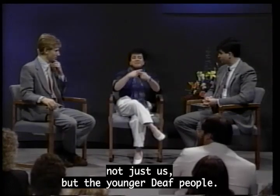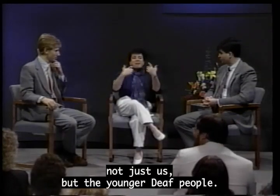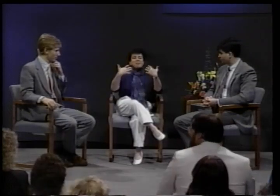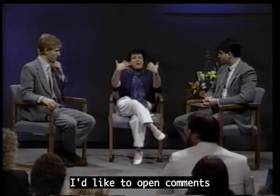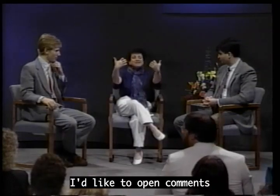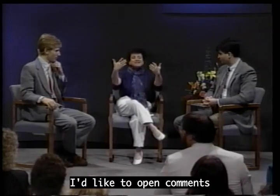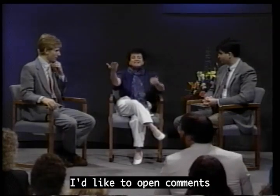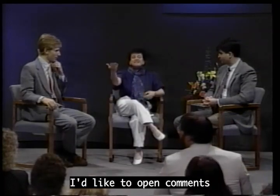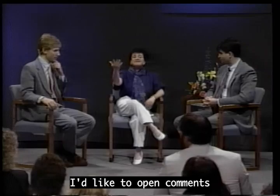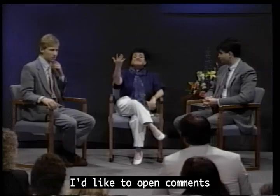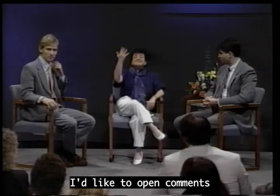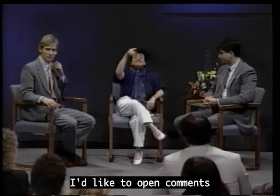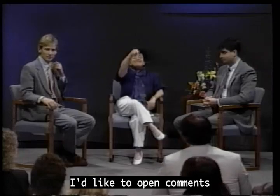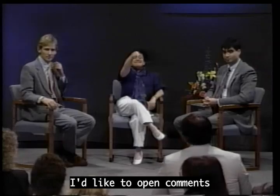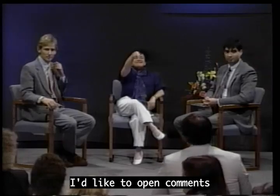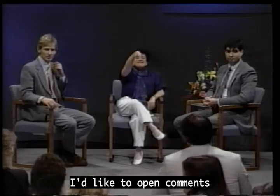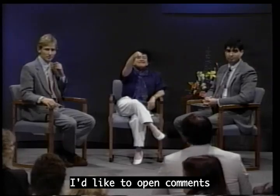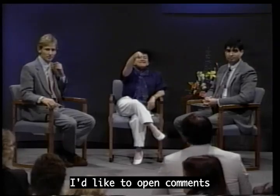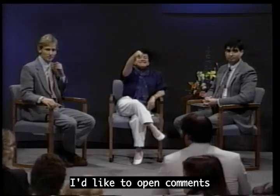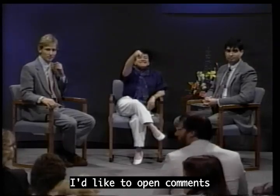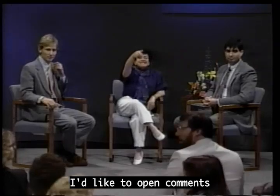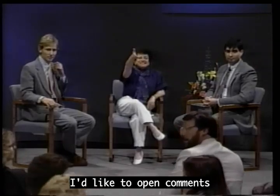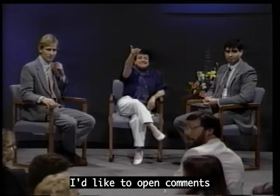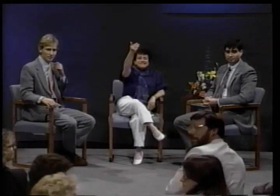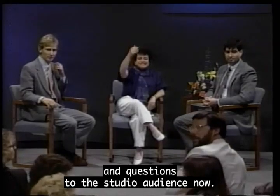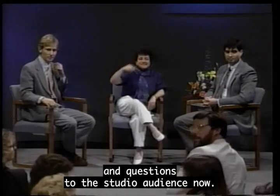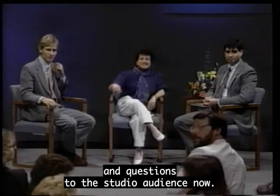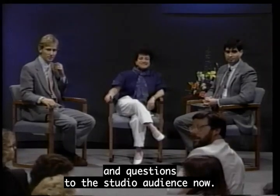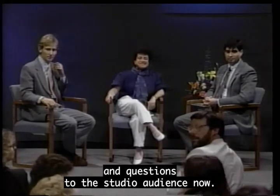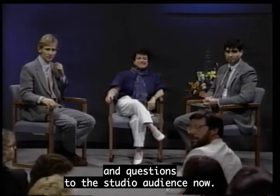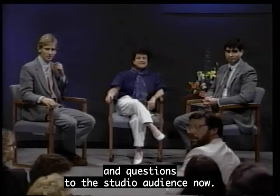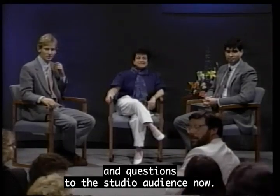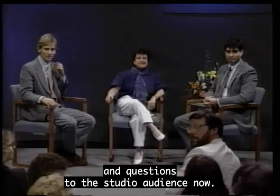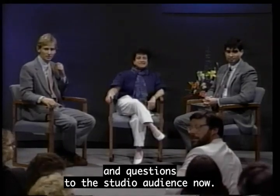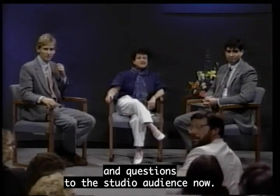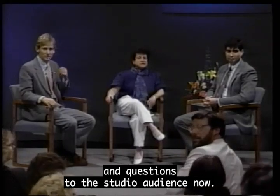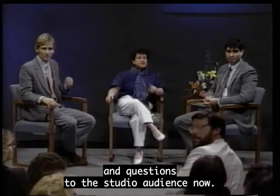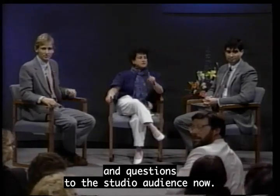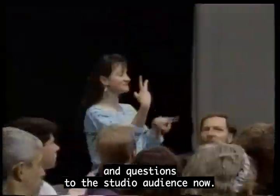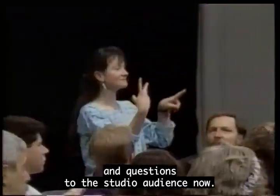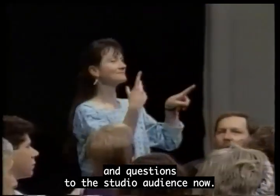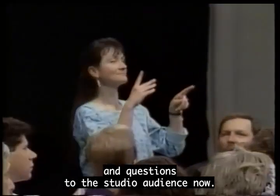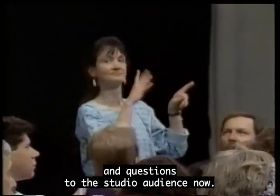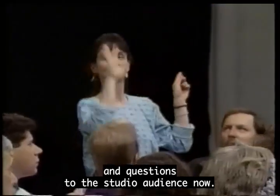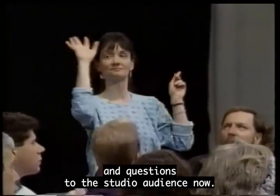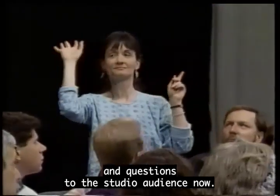open comments and questions to the studio audience now.